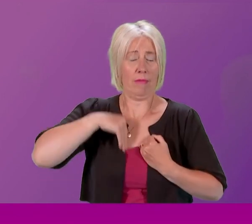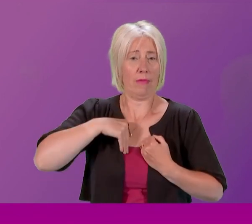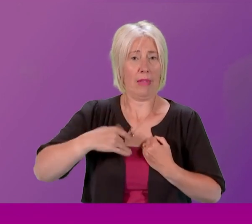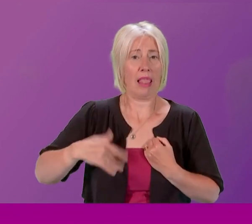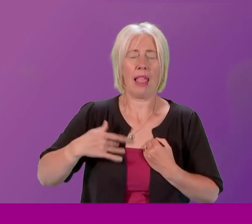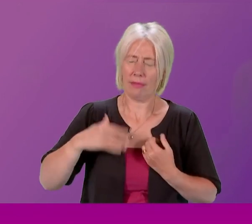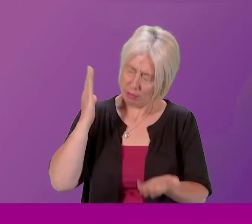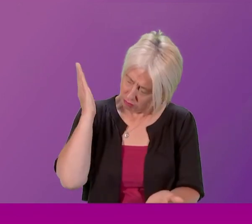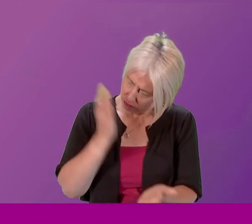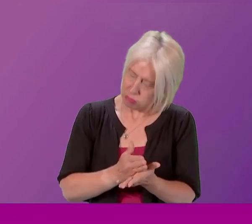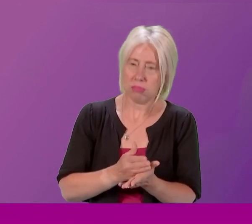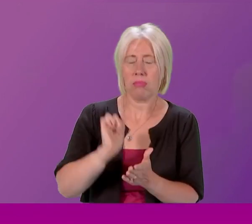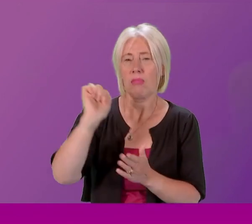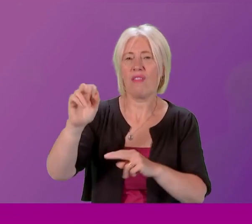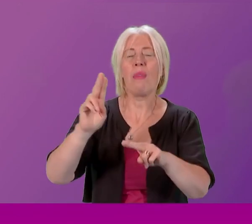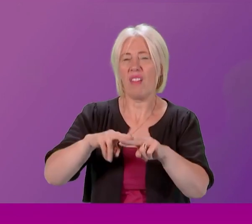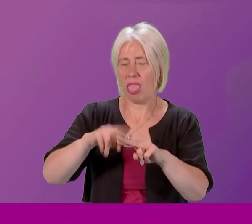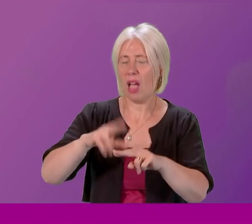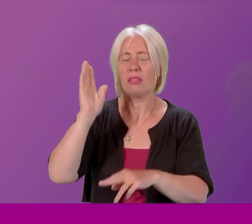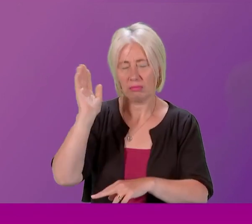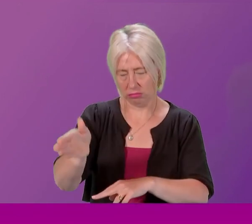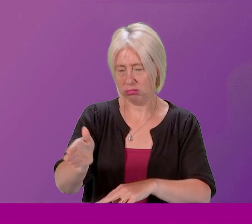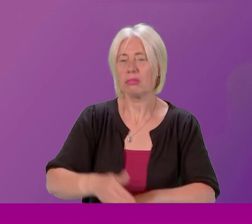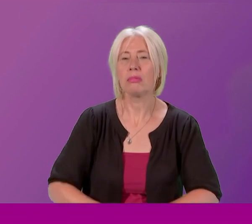very much the thing for my dad.